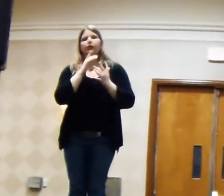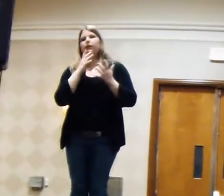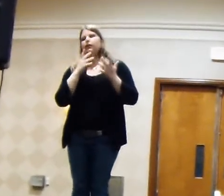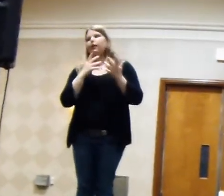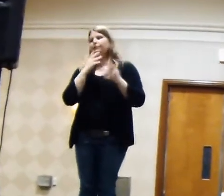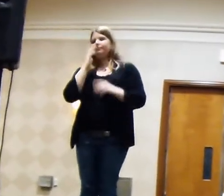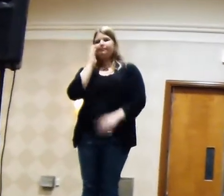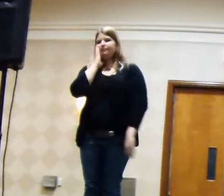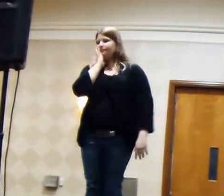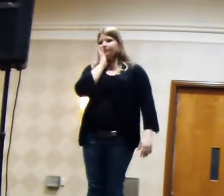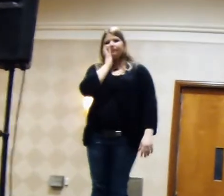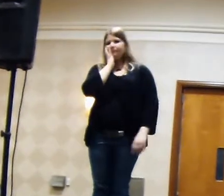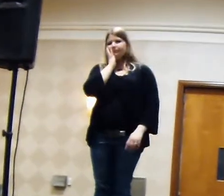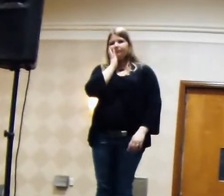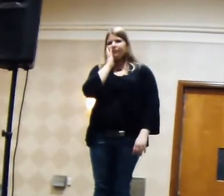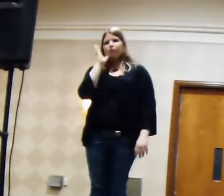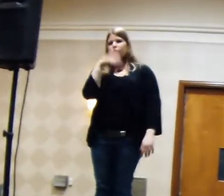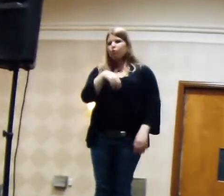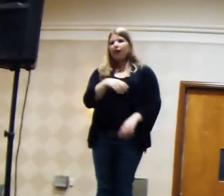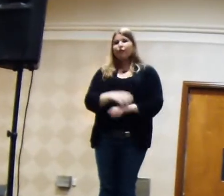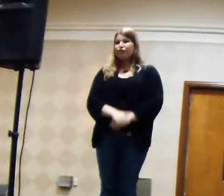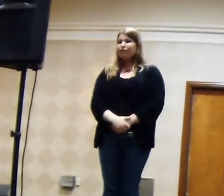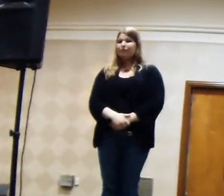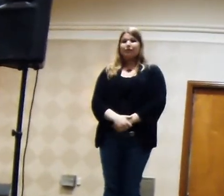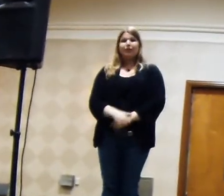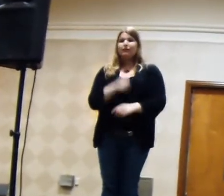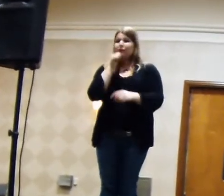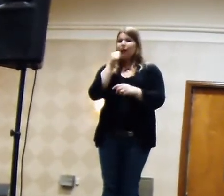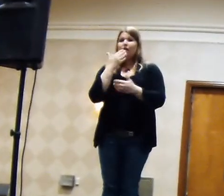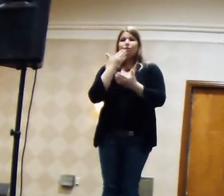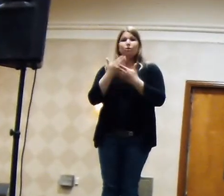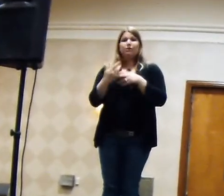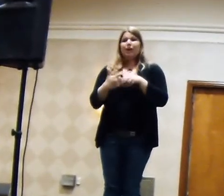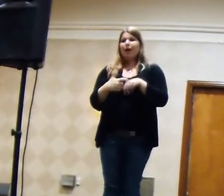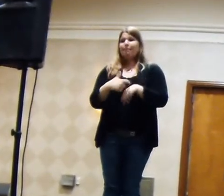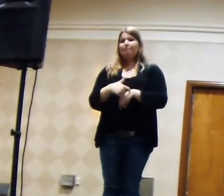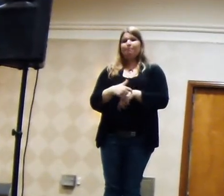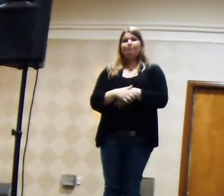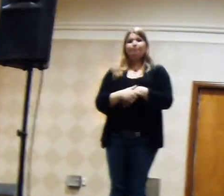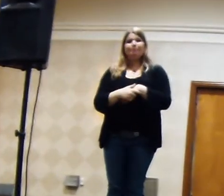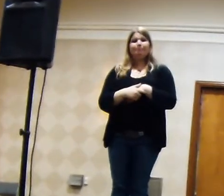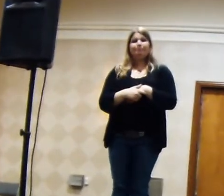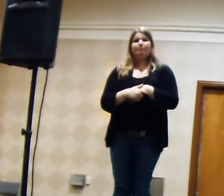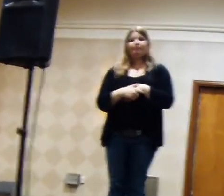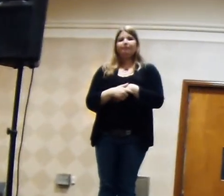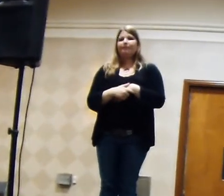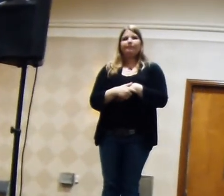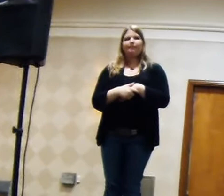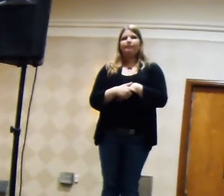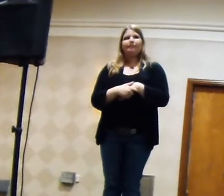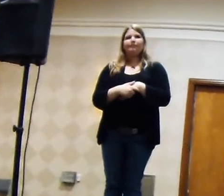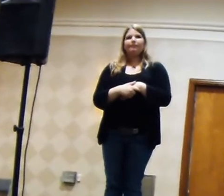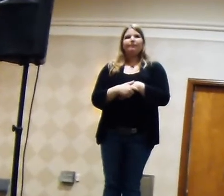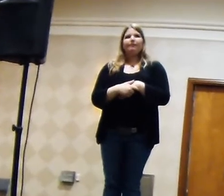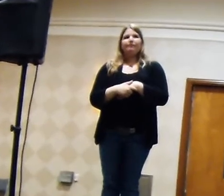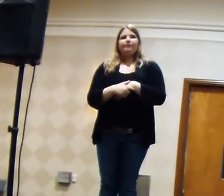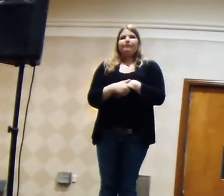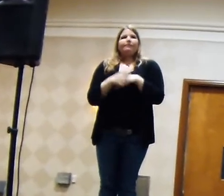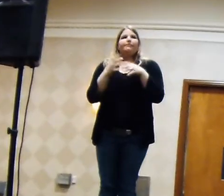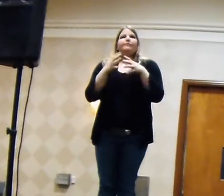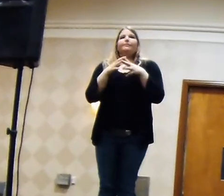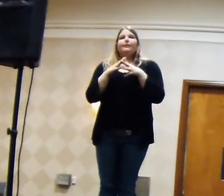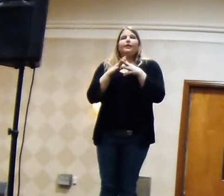And yeah, that was weird. Yeah. That was really not a good thing. And that movie is interesting